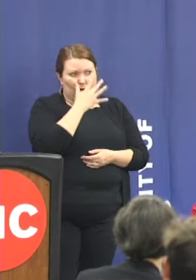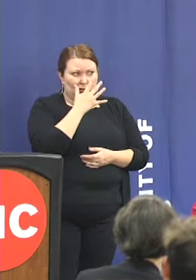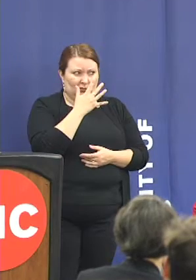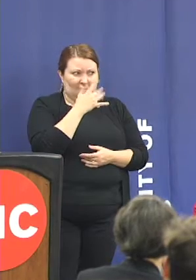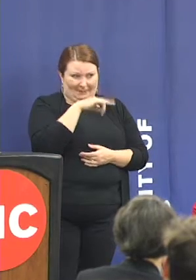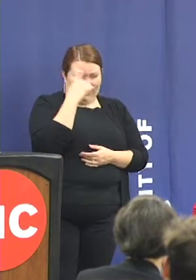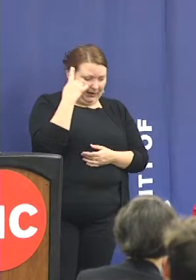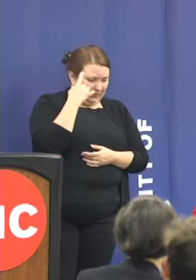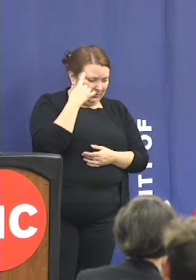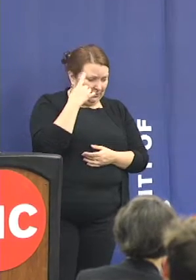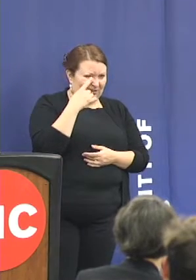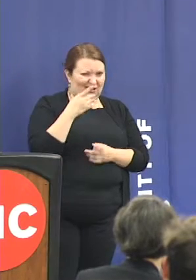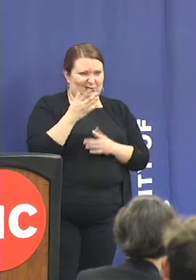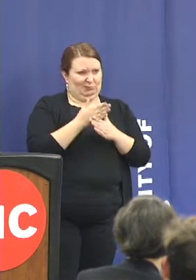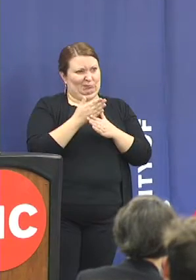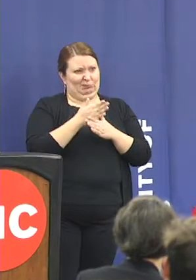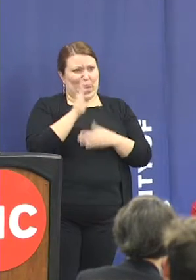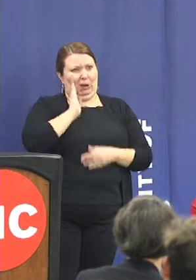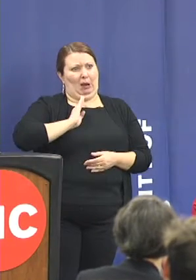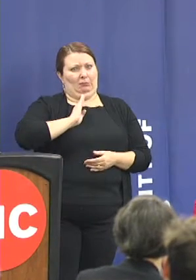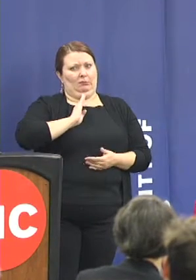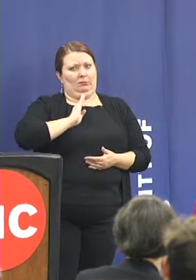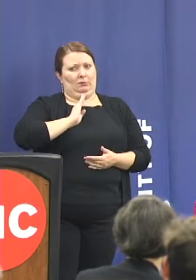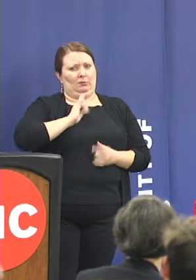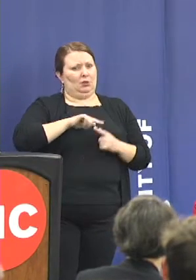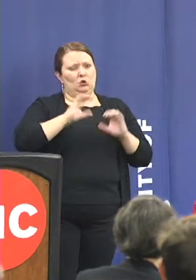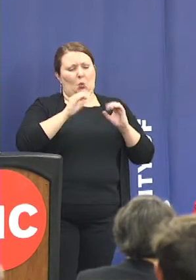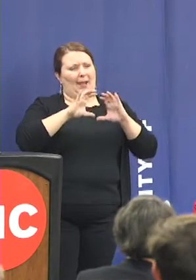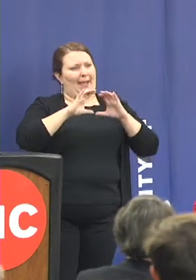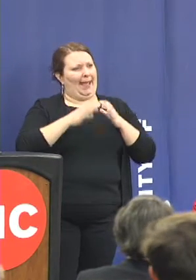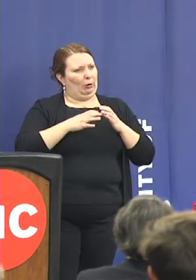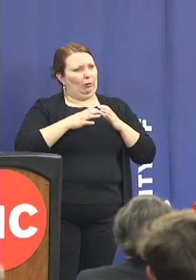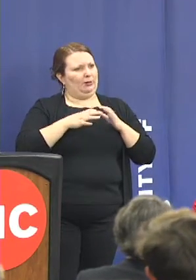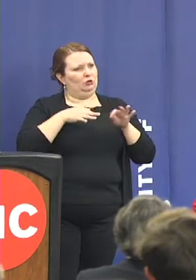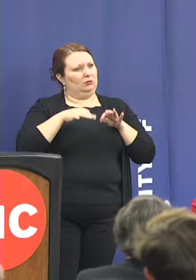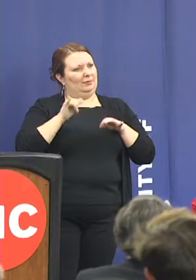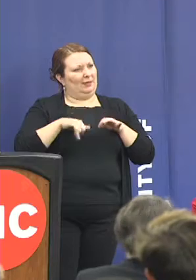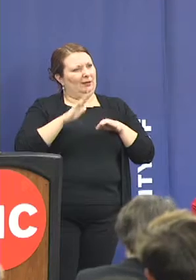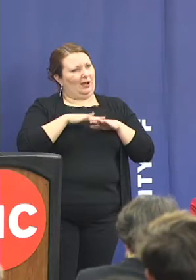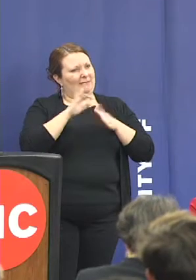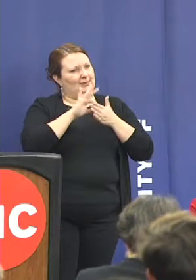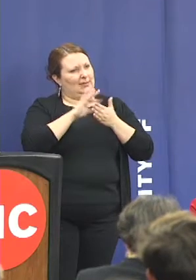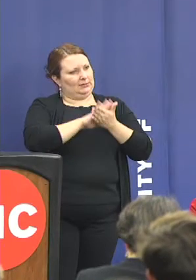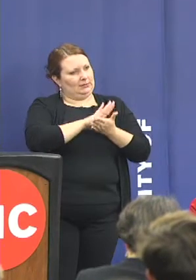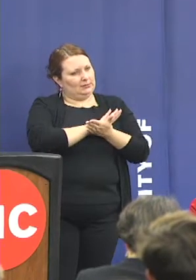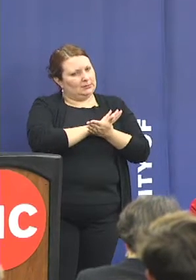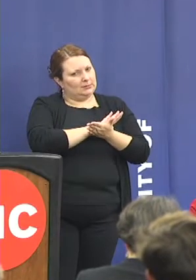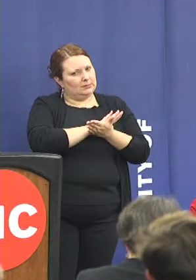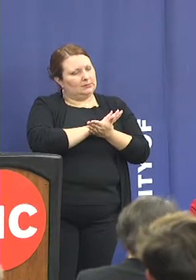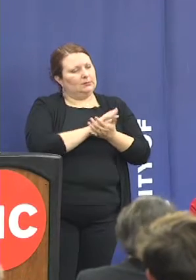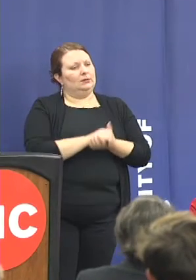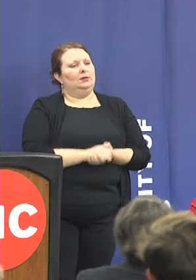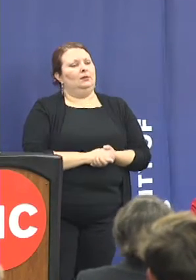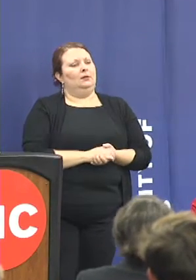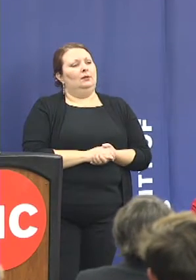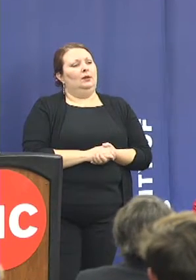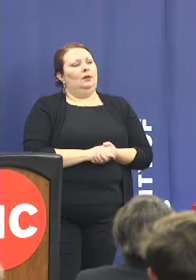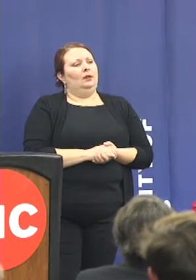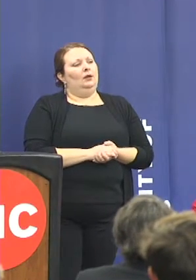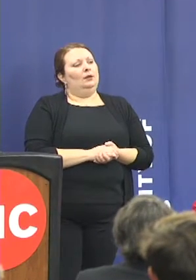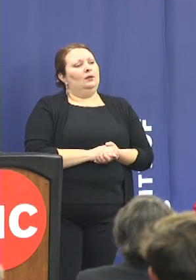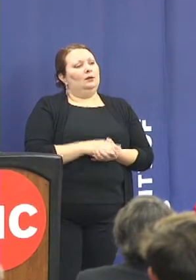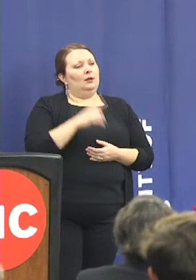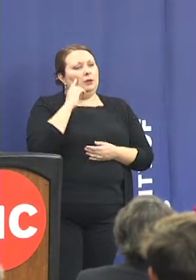assumed to be black. He's brown, right? But there's no category like that in the census. So I think part of it